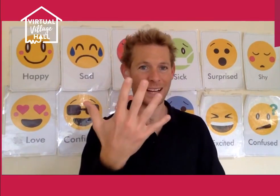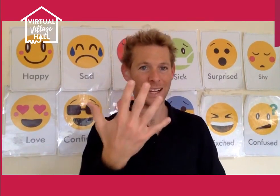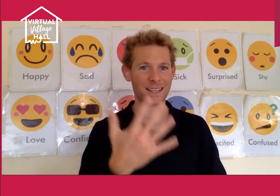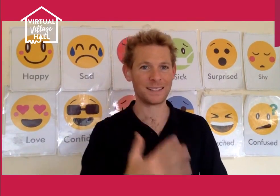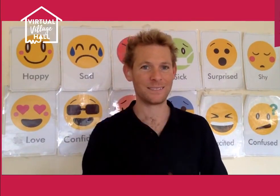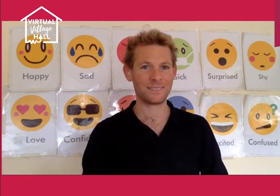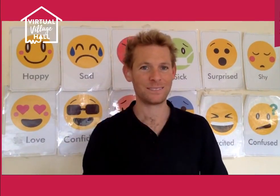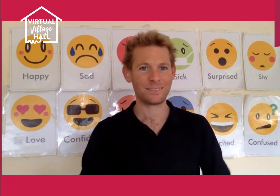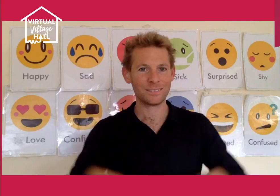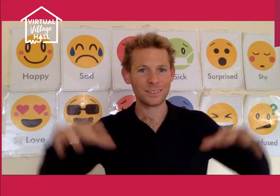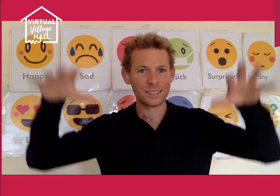Number five.